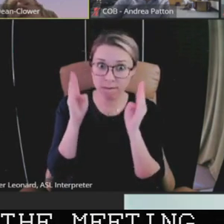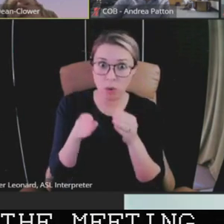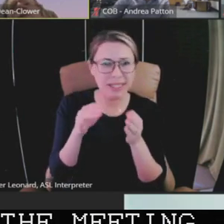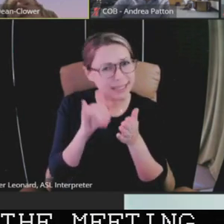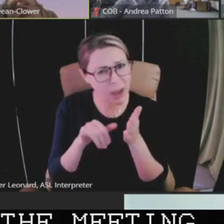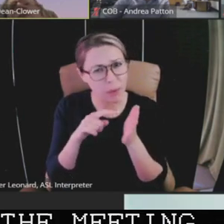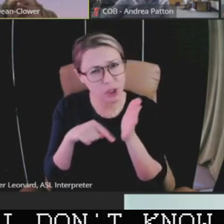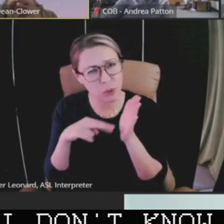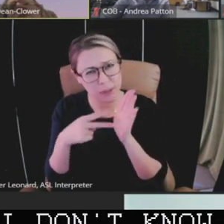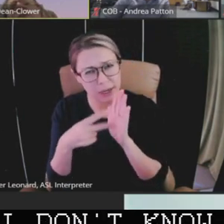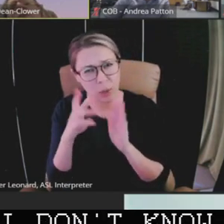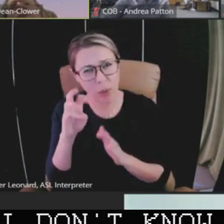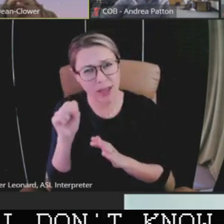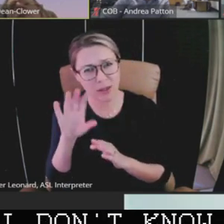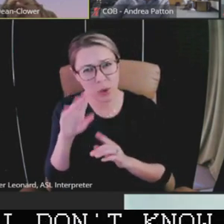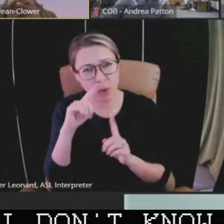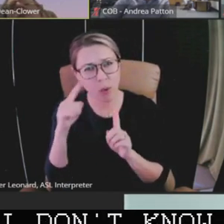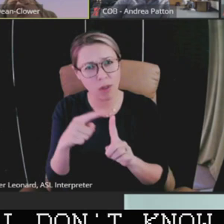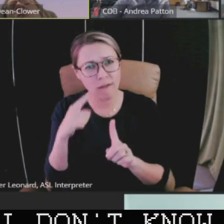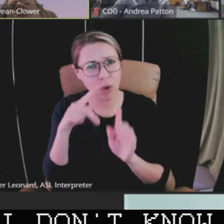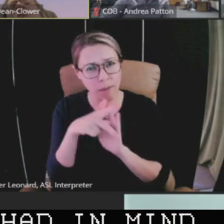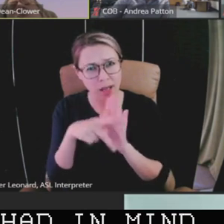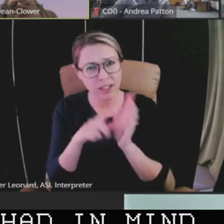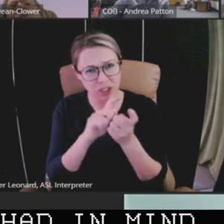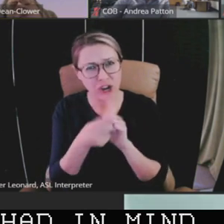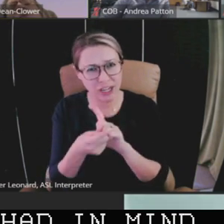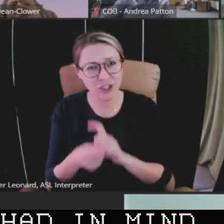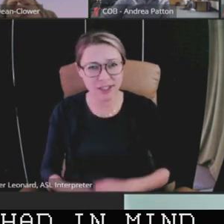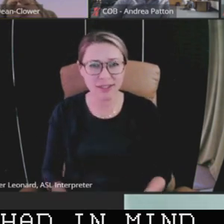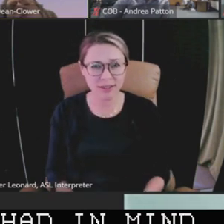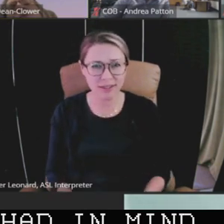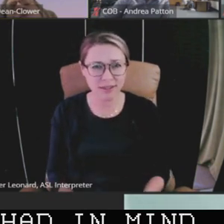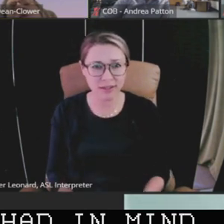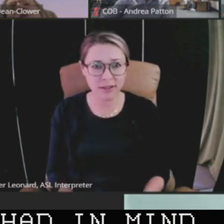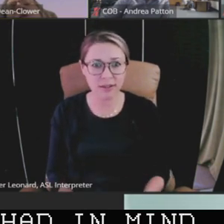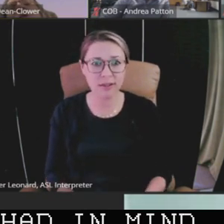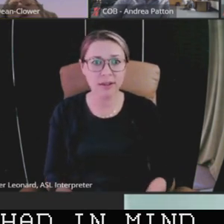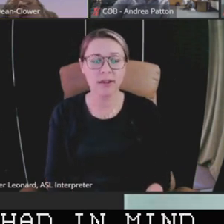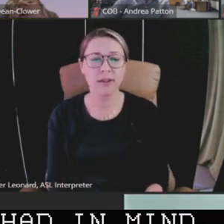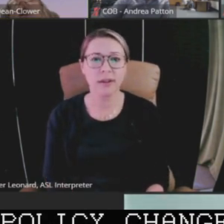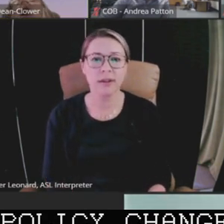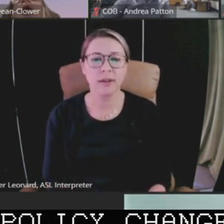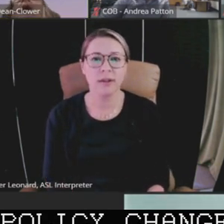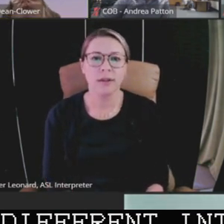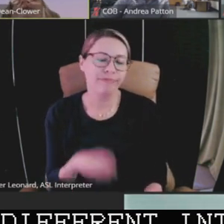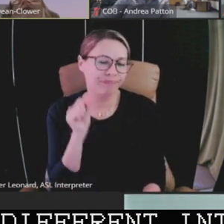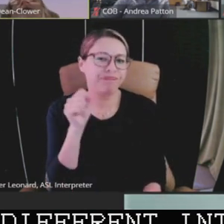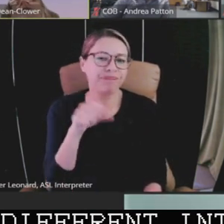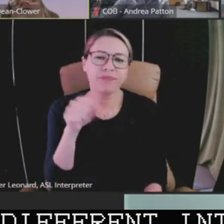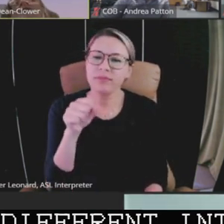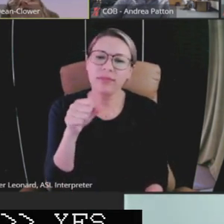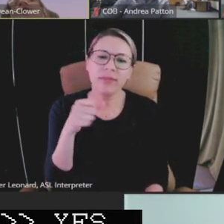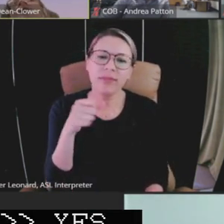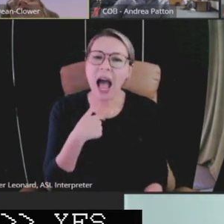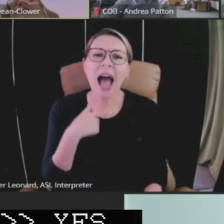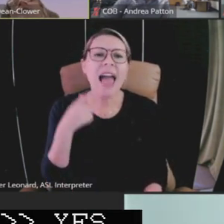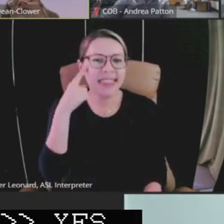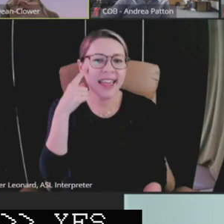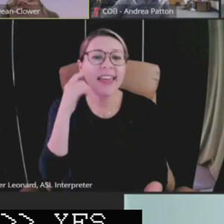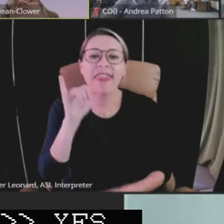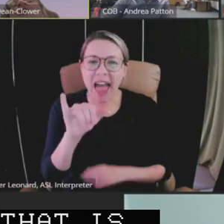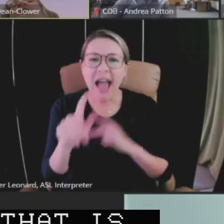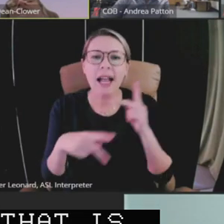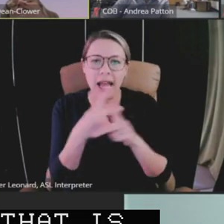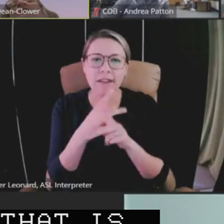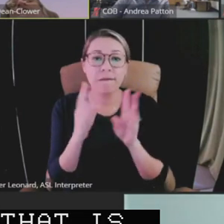part of policy changes, or if that's a different interpretation. Yes. Yep, that is what I have. Yeah, I find that kind of a working